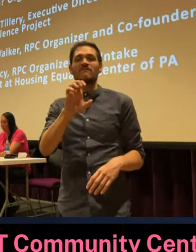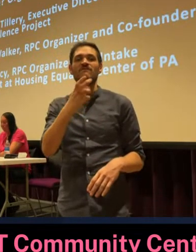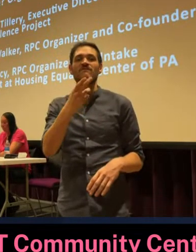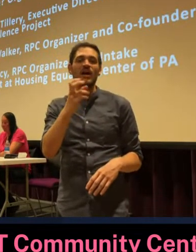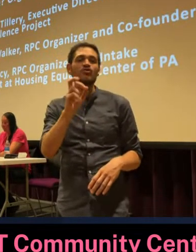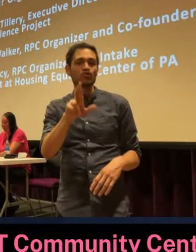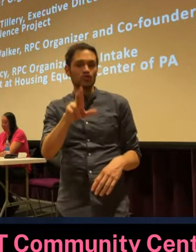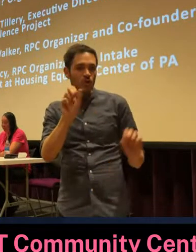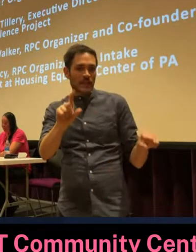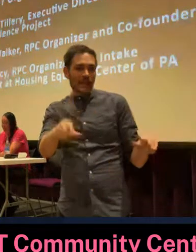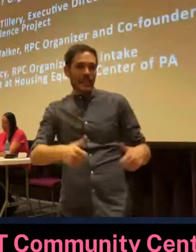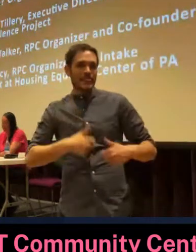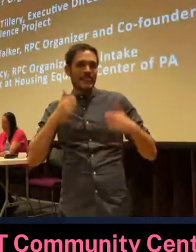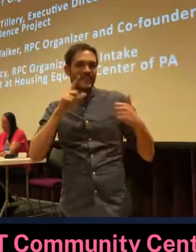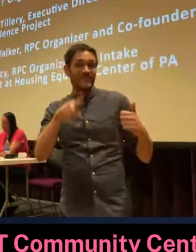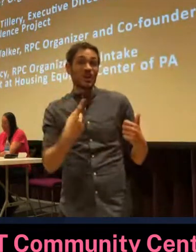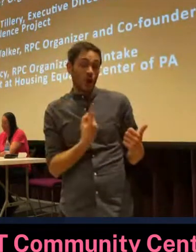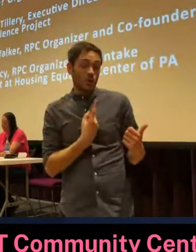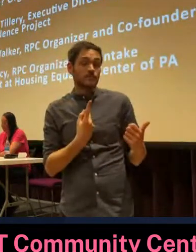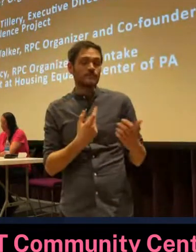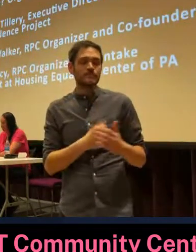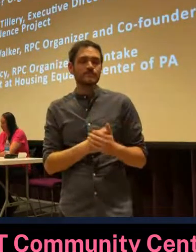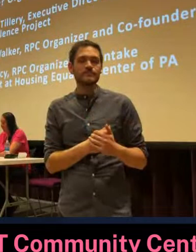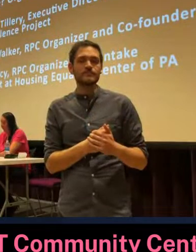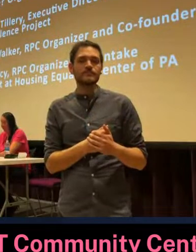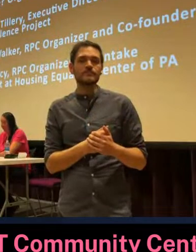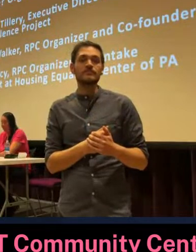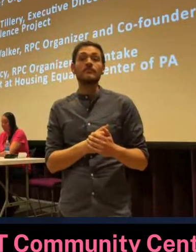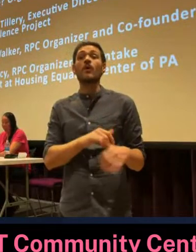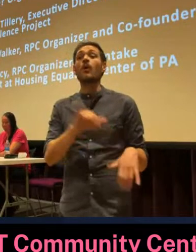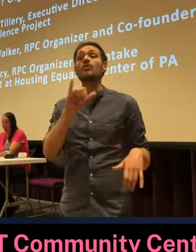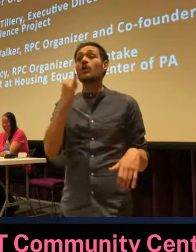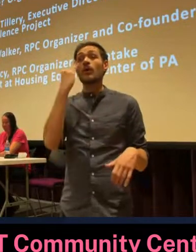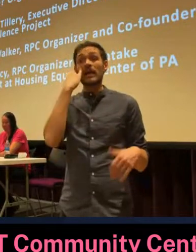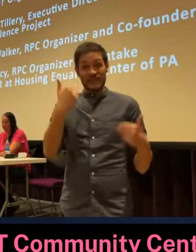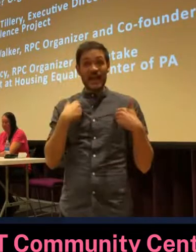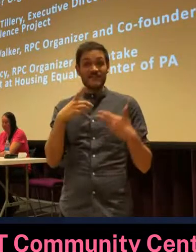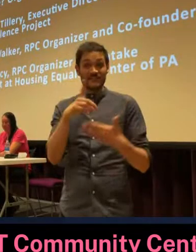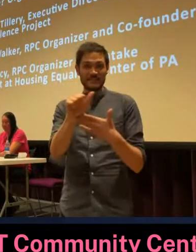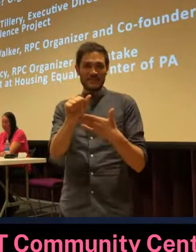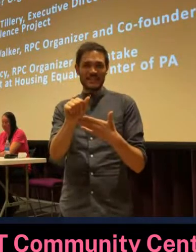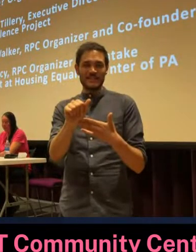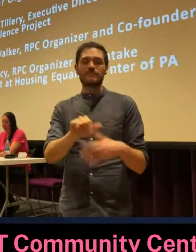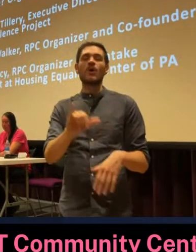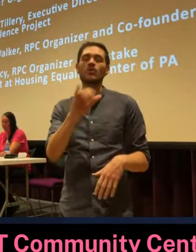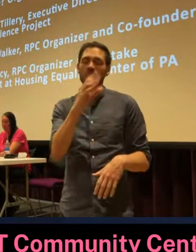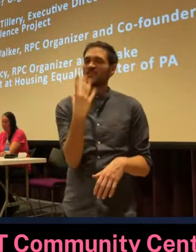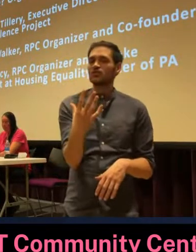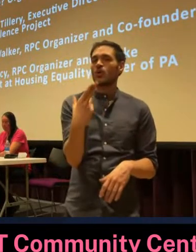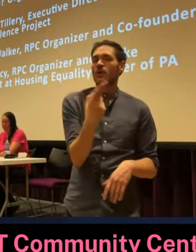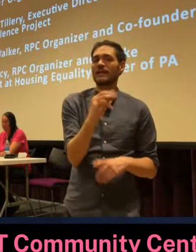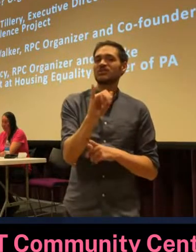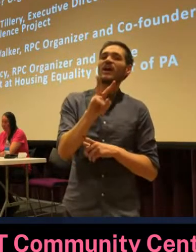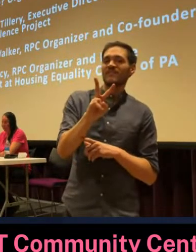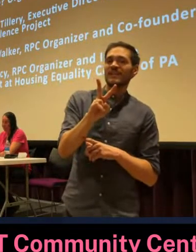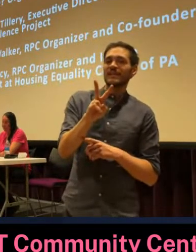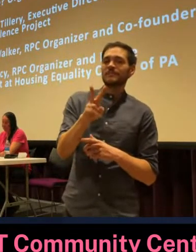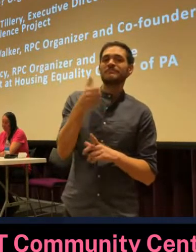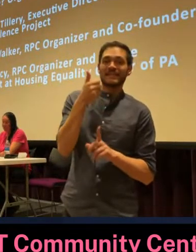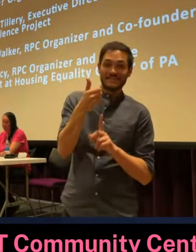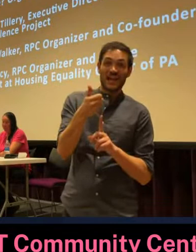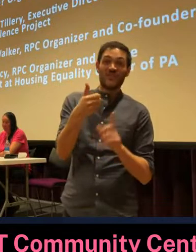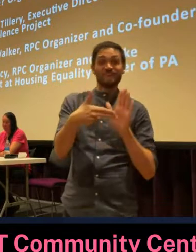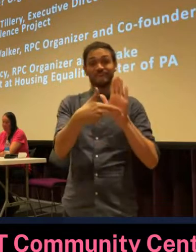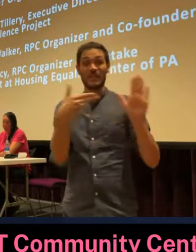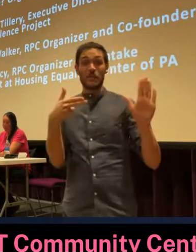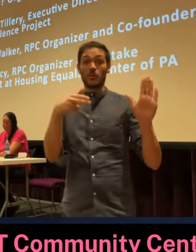own. And if they have disability, by the way, HIV is considered a disability under the law. If you have a disability, you